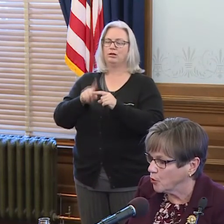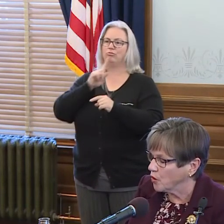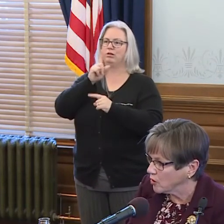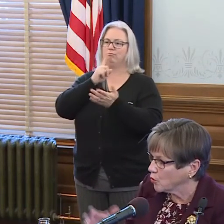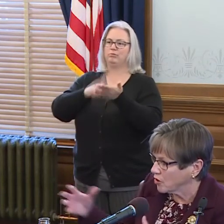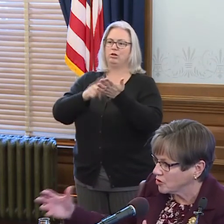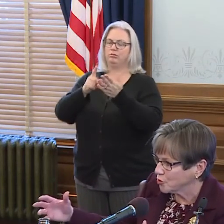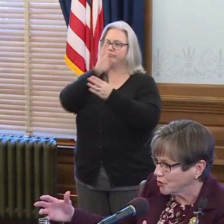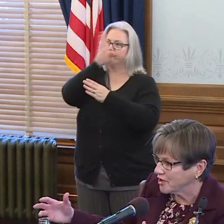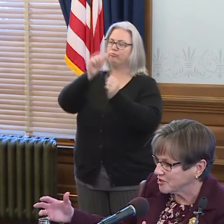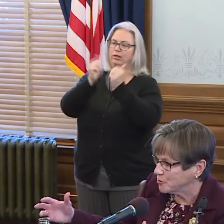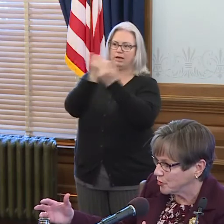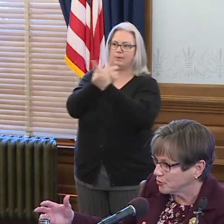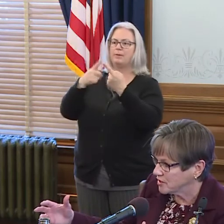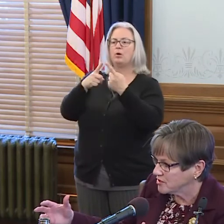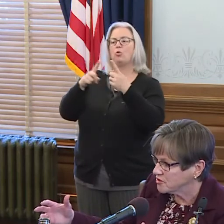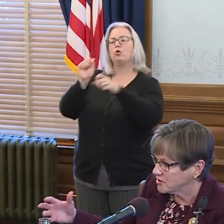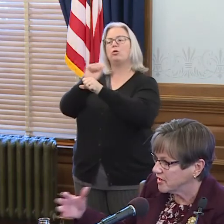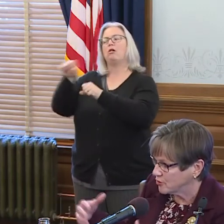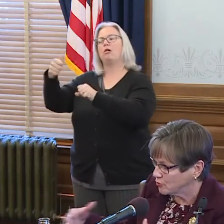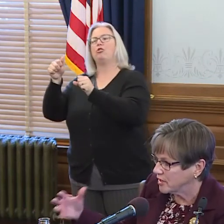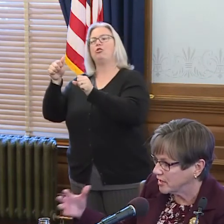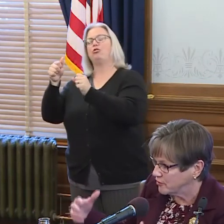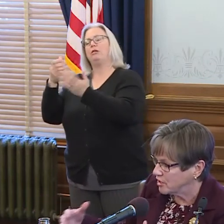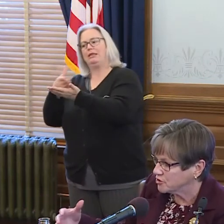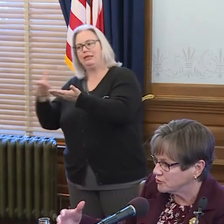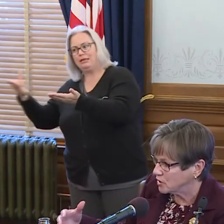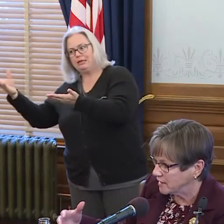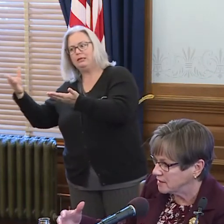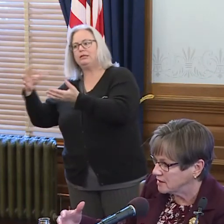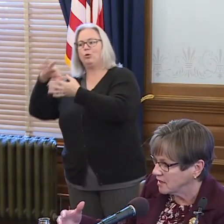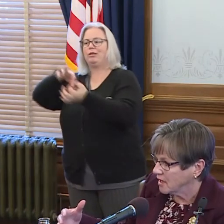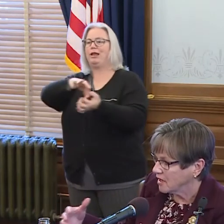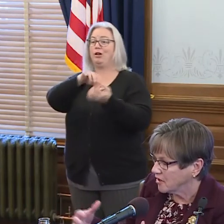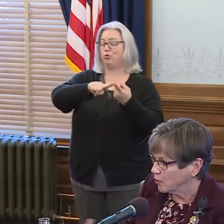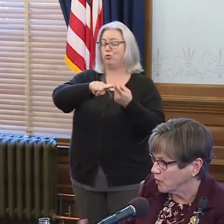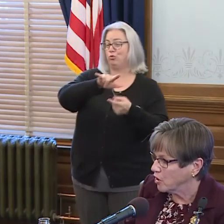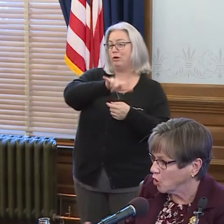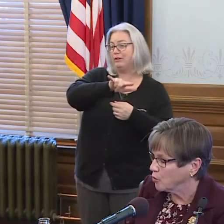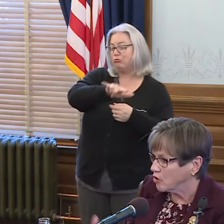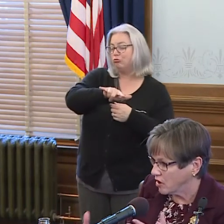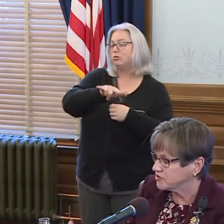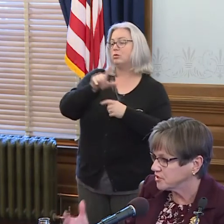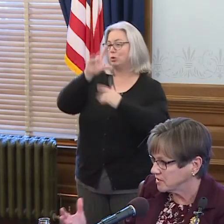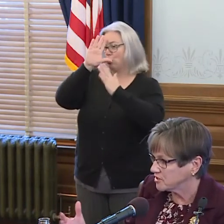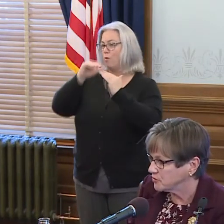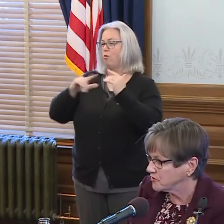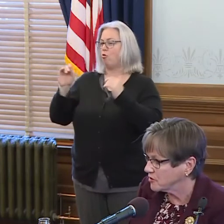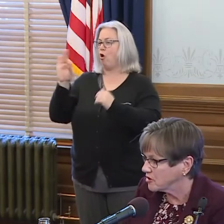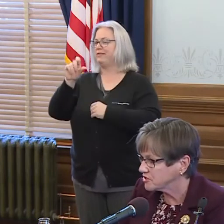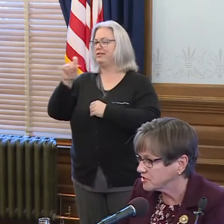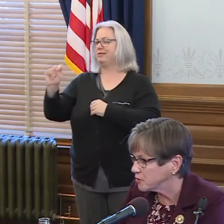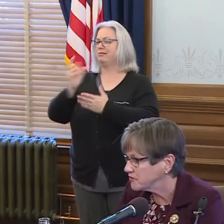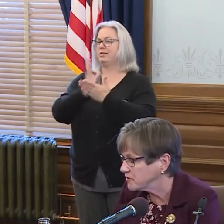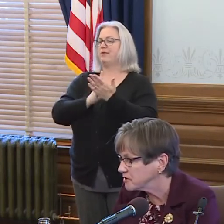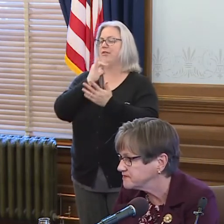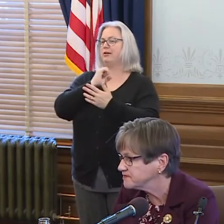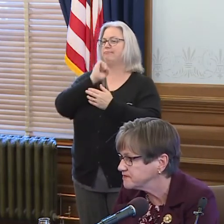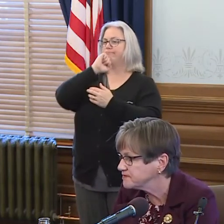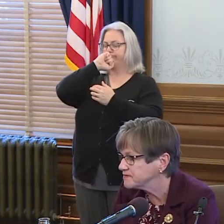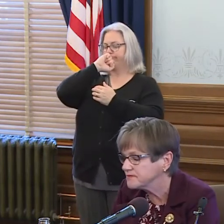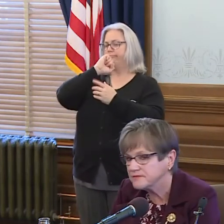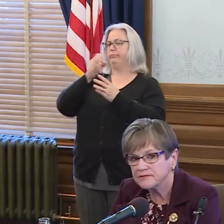But we're also working on some other things that are aviation related that we hope will offset some of the losses that we